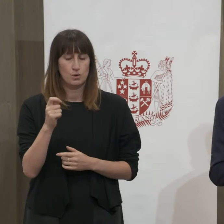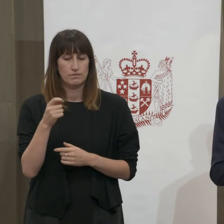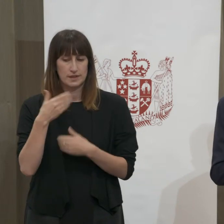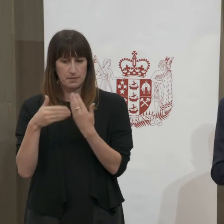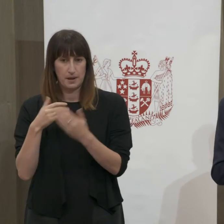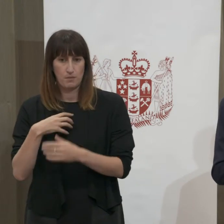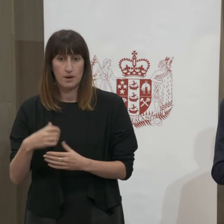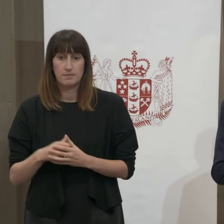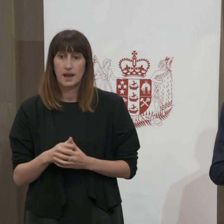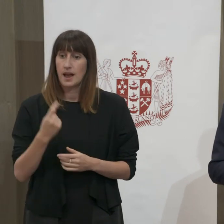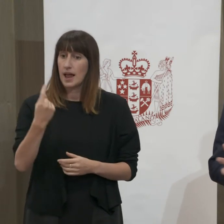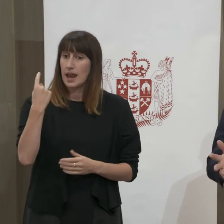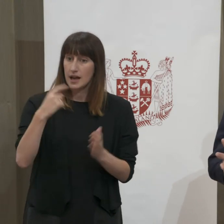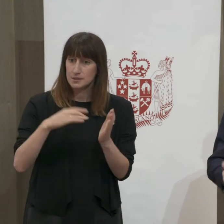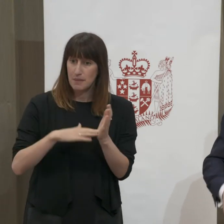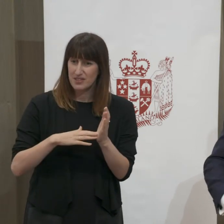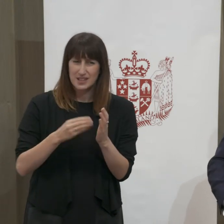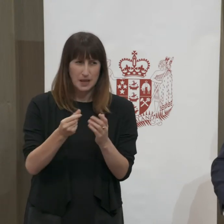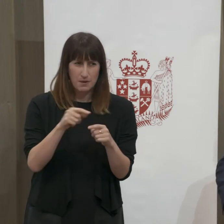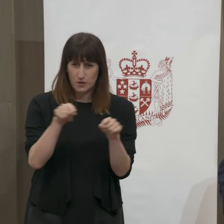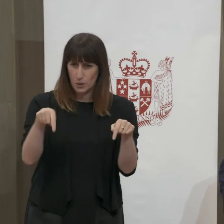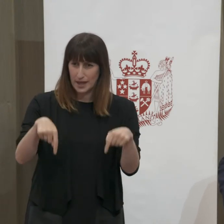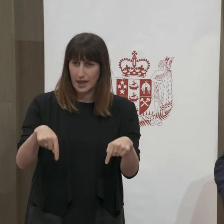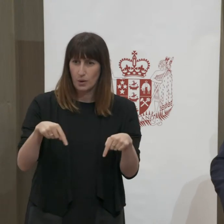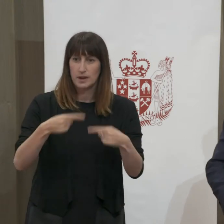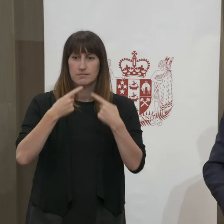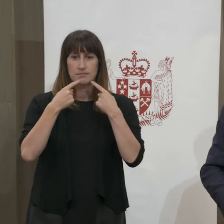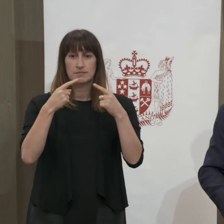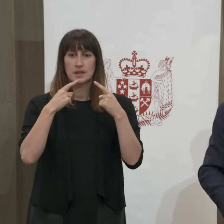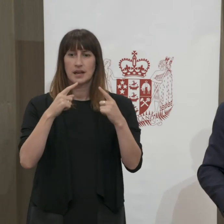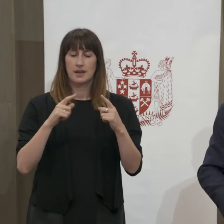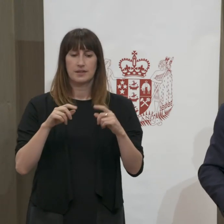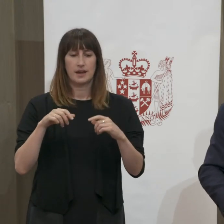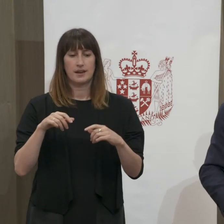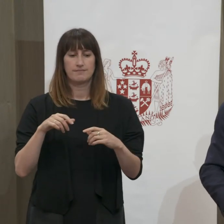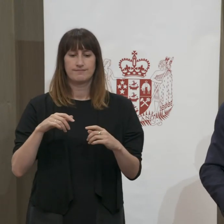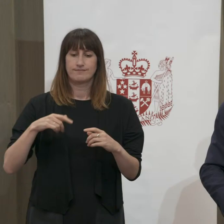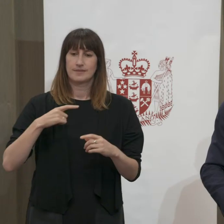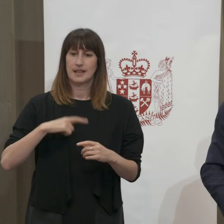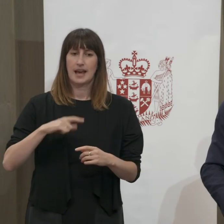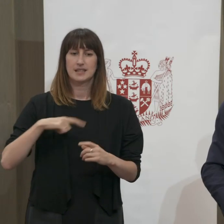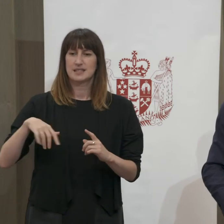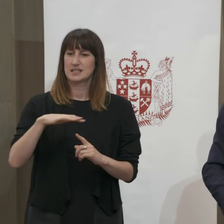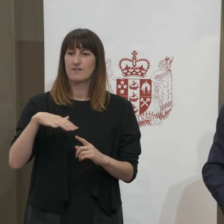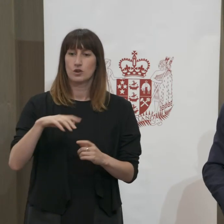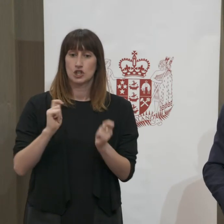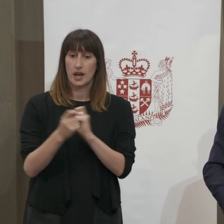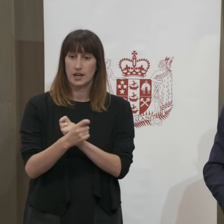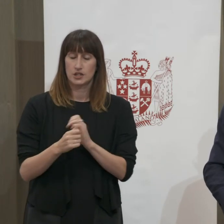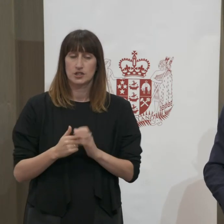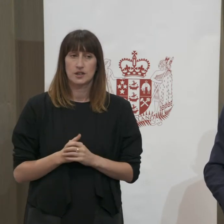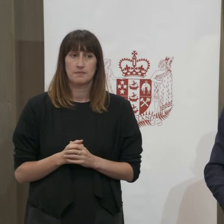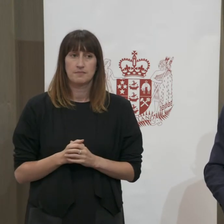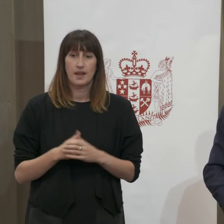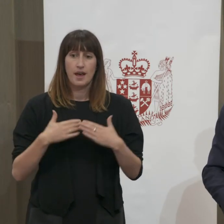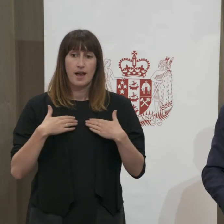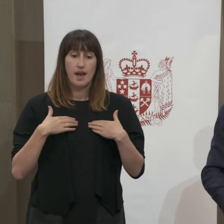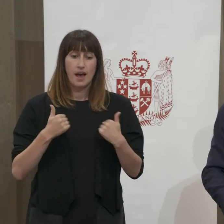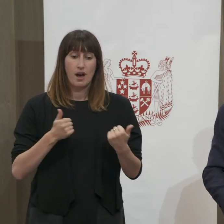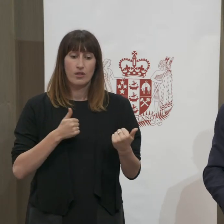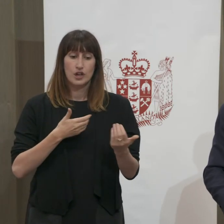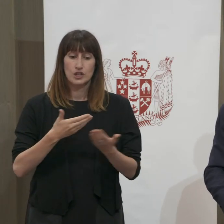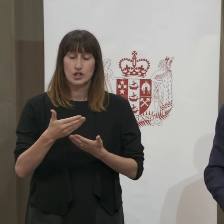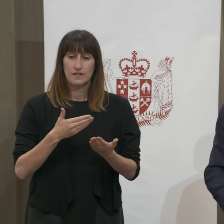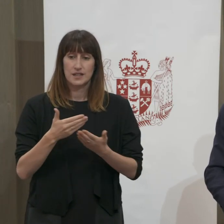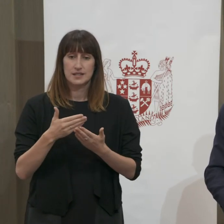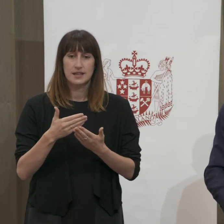Some of you were here last month when I set out the case for change. As I said then, health services touch all our